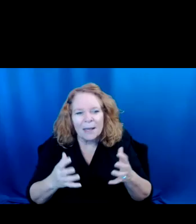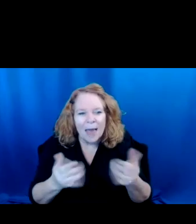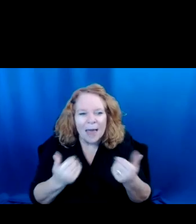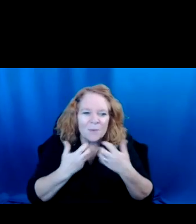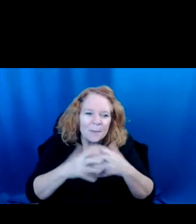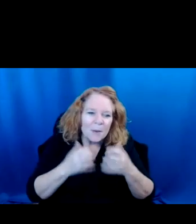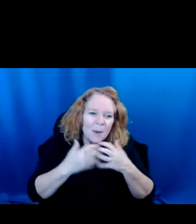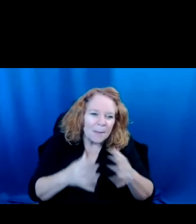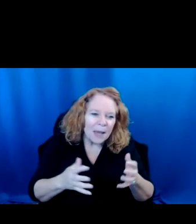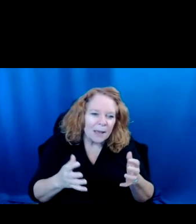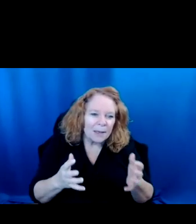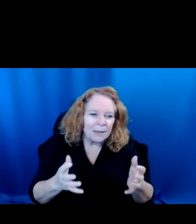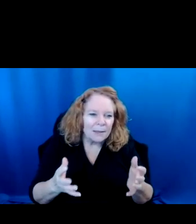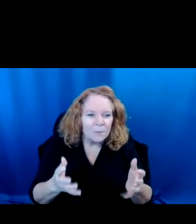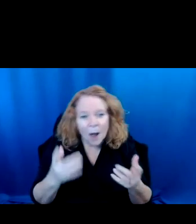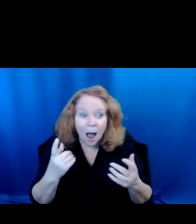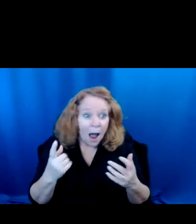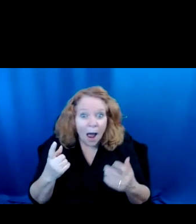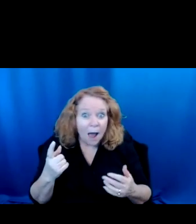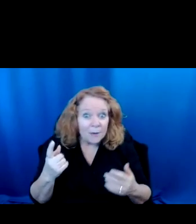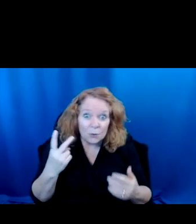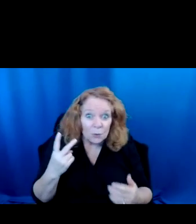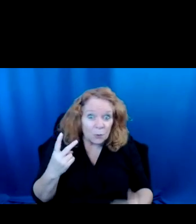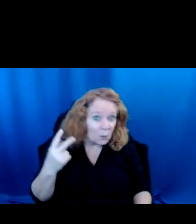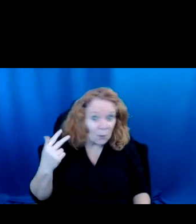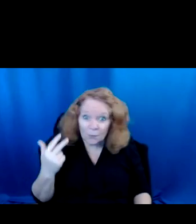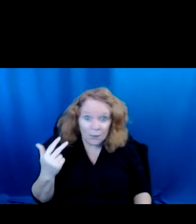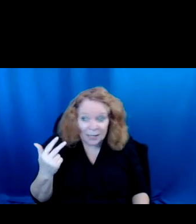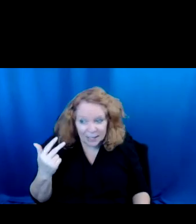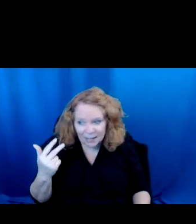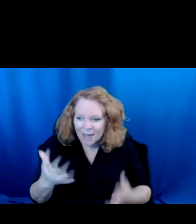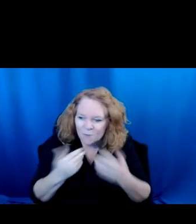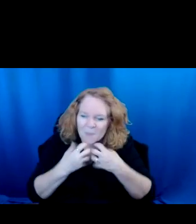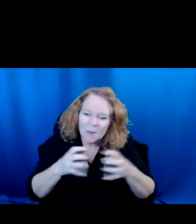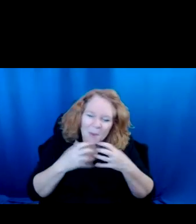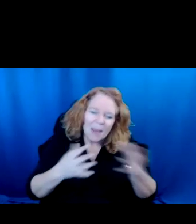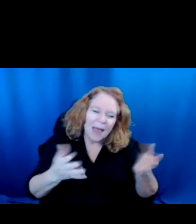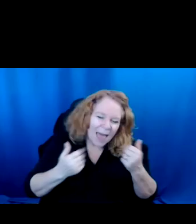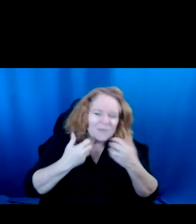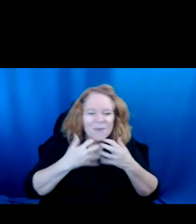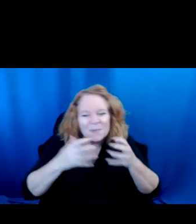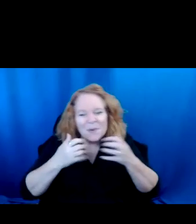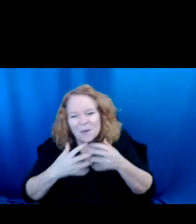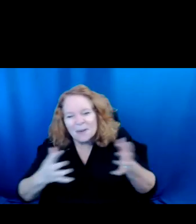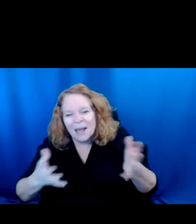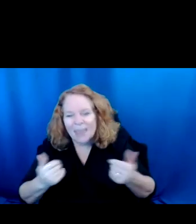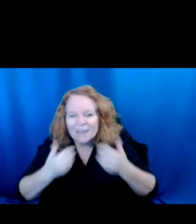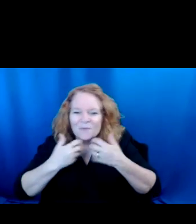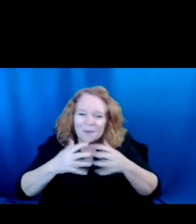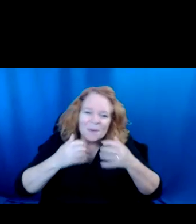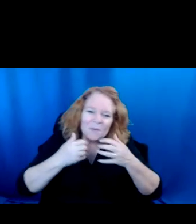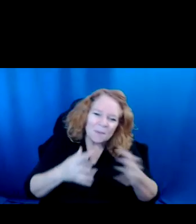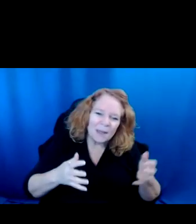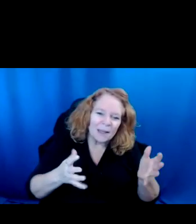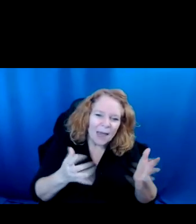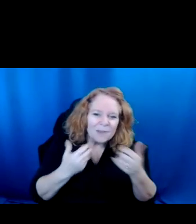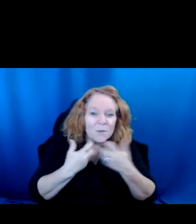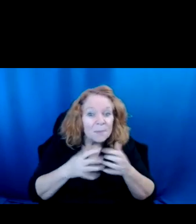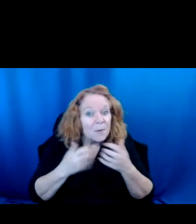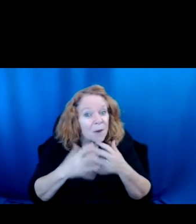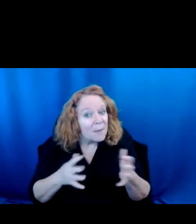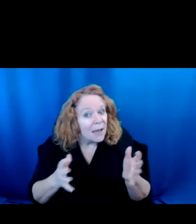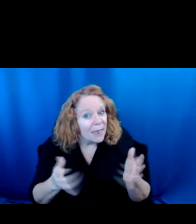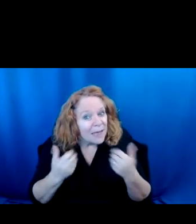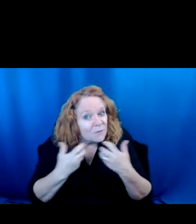ribbit, let's ribbit, ribbit. 1, 2, 3, let's ribbit, ribbit, that's ribbit, ribbit, that's ribbit, ribbit, that's